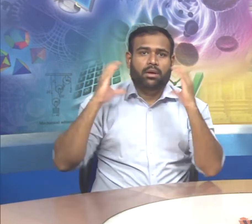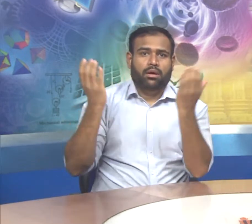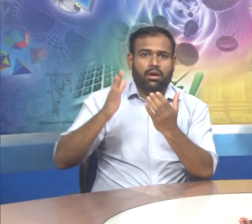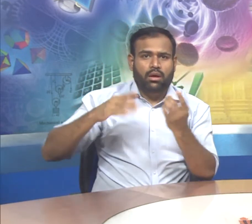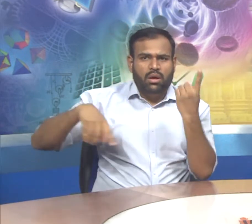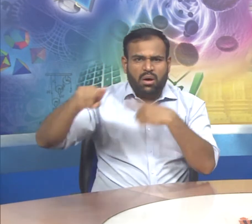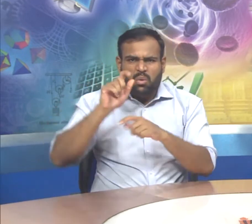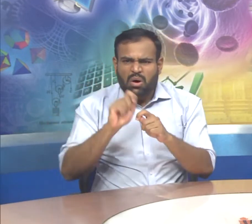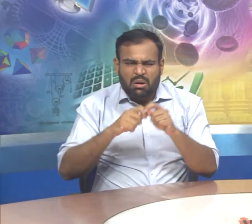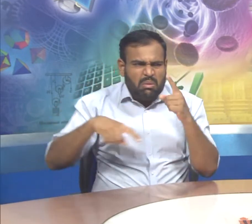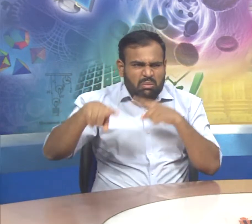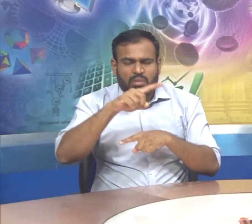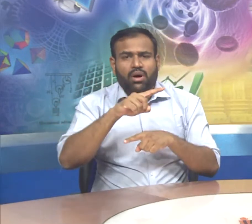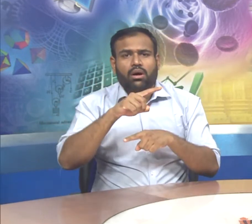necessary.